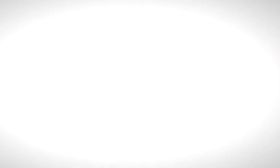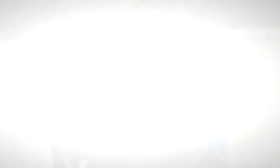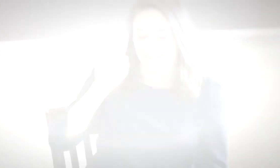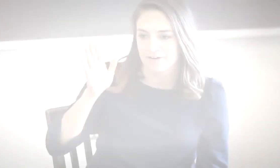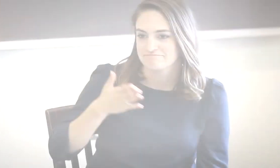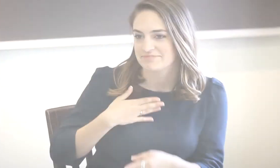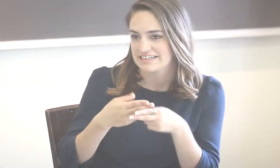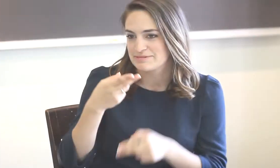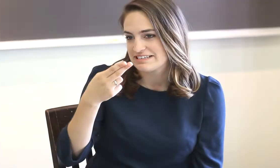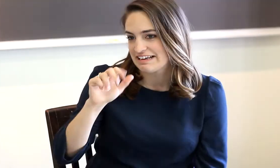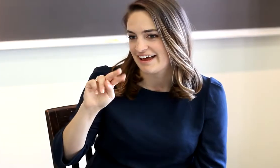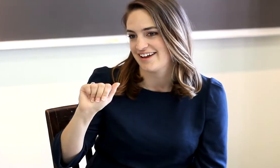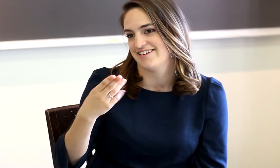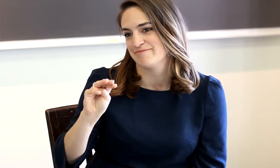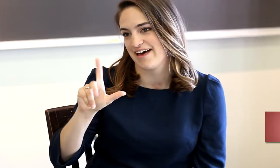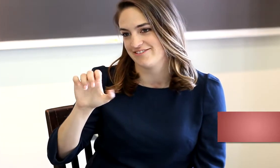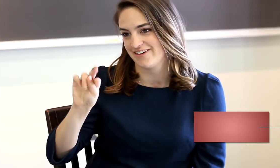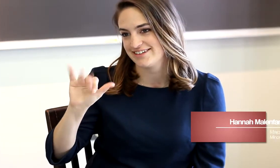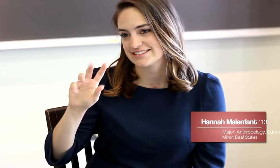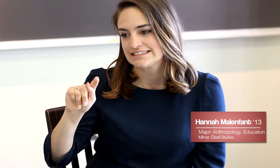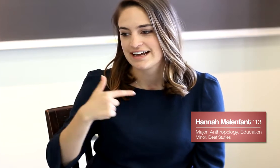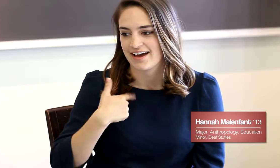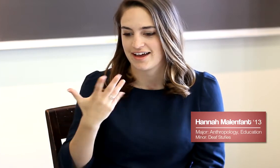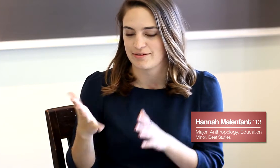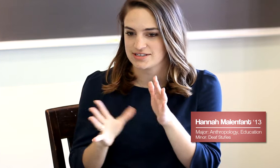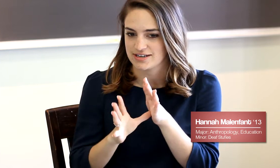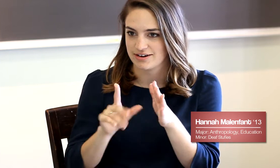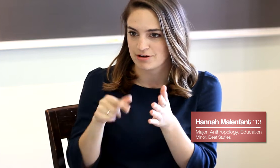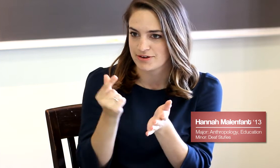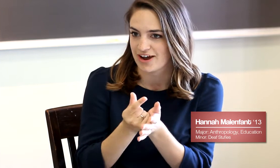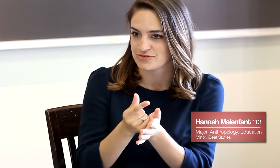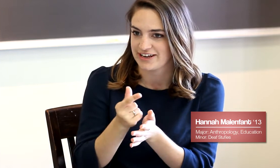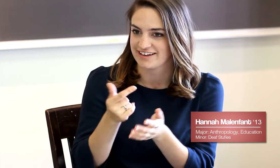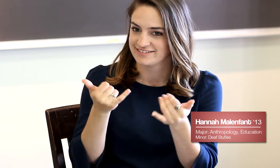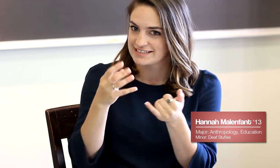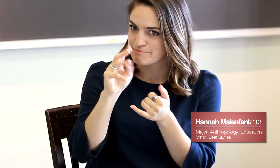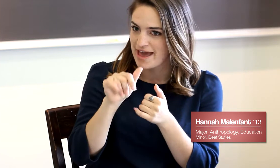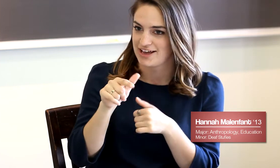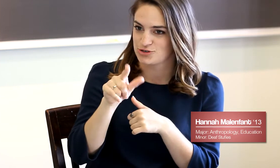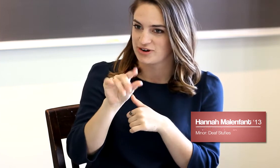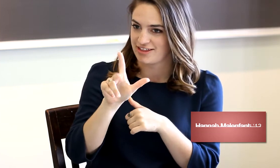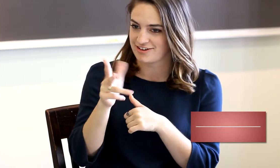Hello, my name is Hannah Malenfant. I'm a senior. I'm going to be graduating this May 2013.